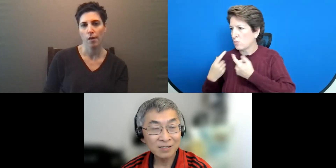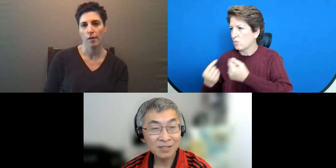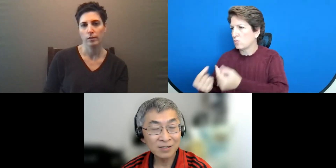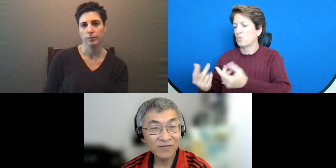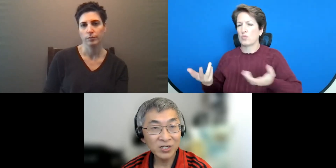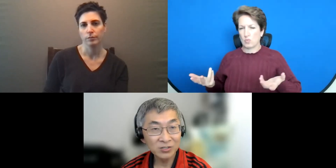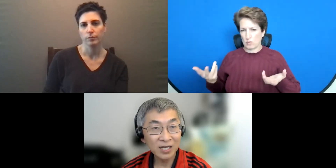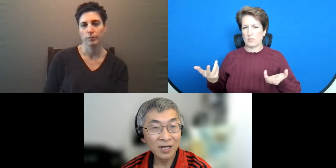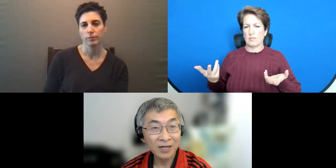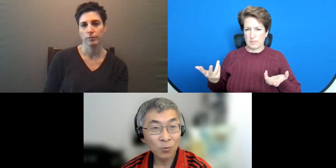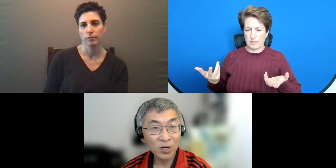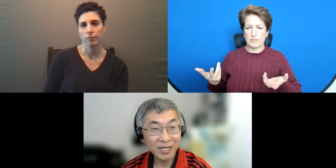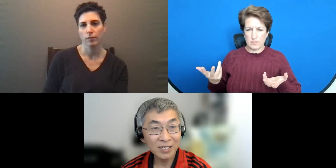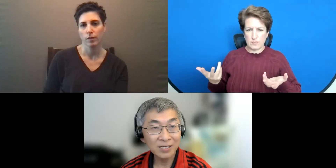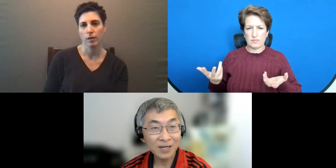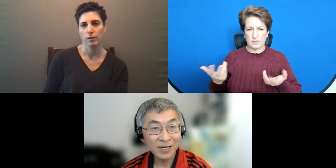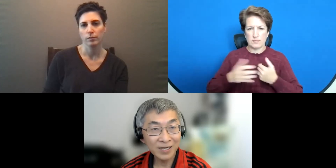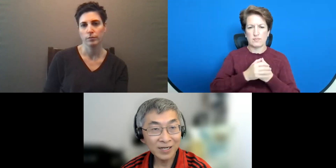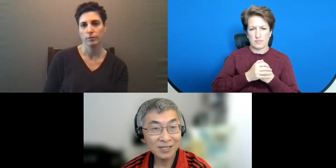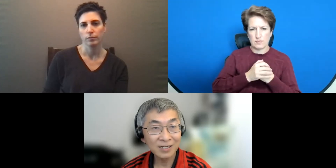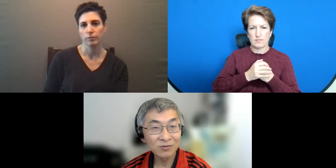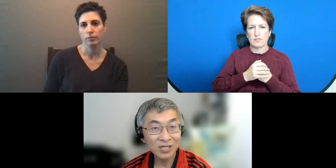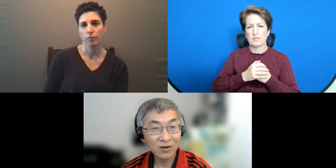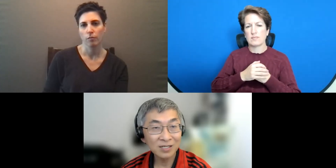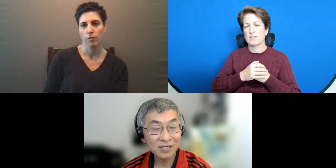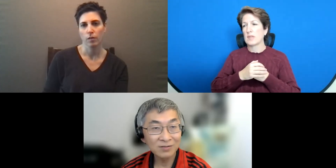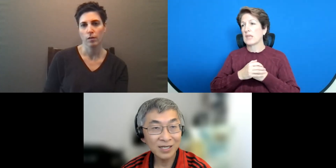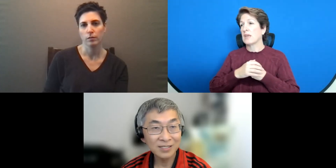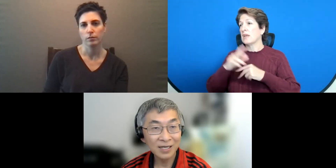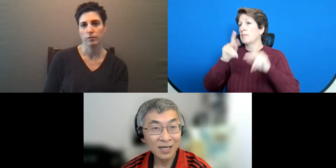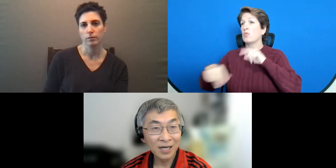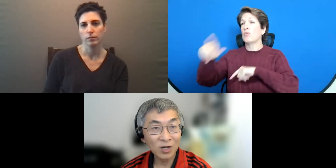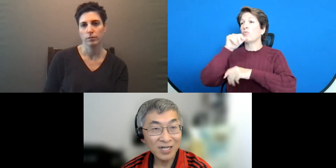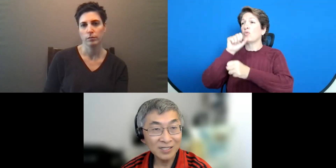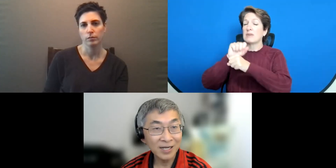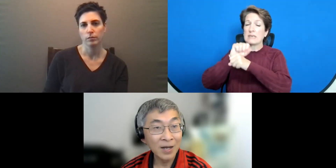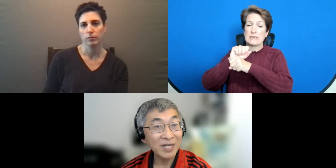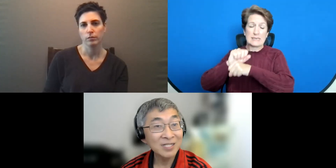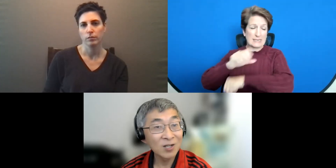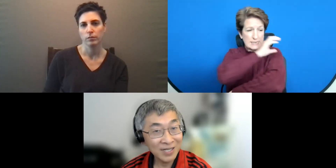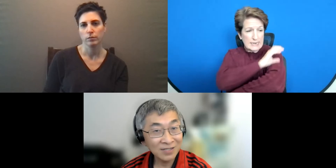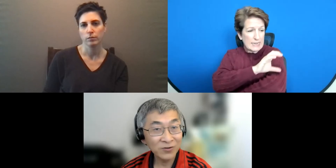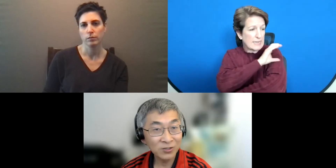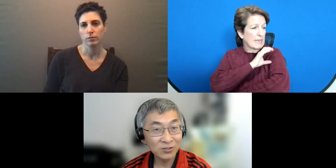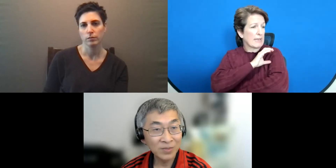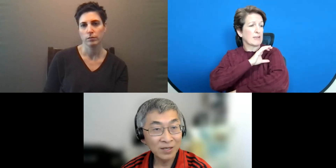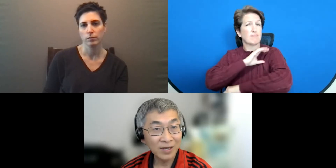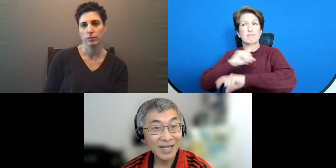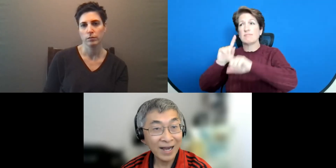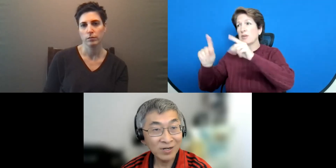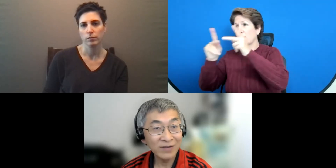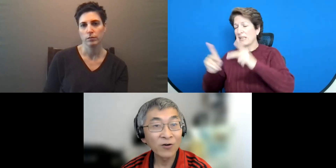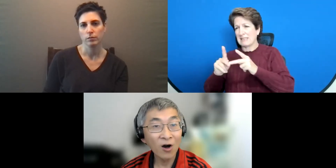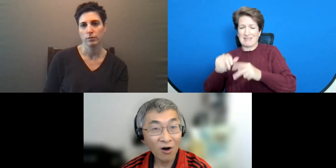the field and working in the clinics and doing all those kind of things, not easy, but it's not just for you.